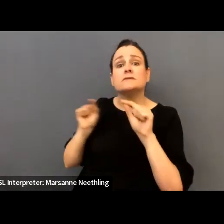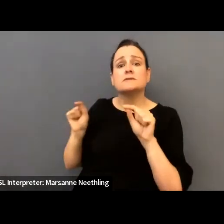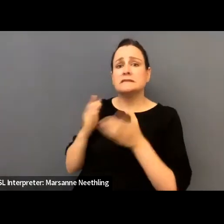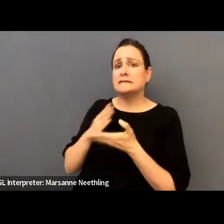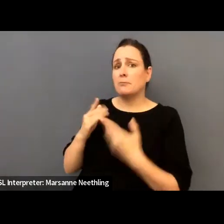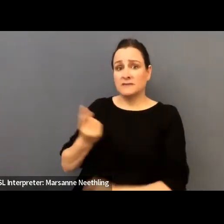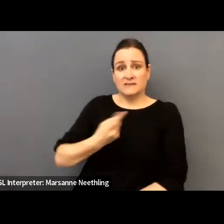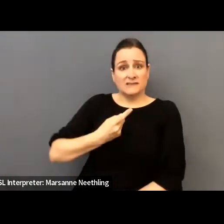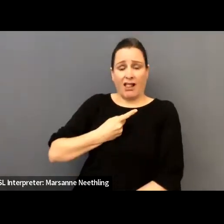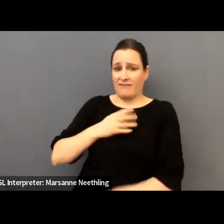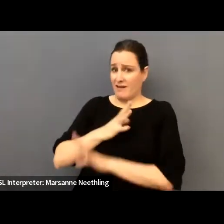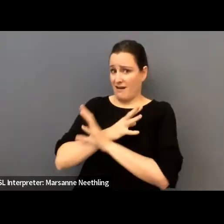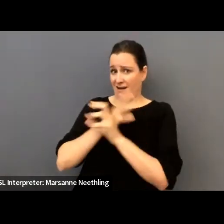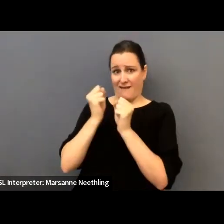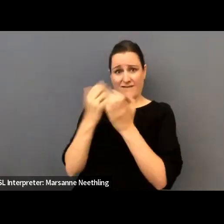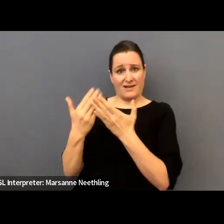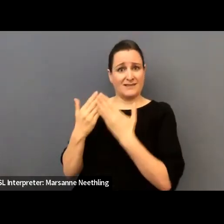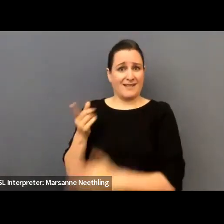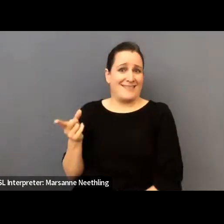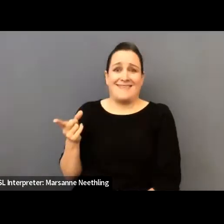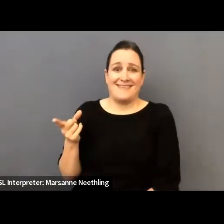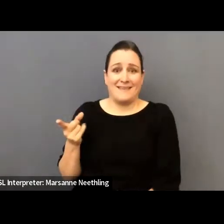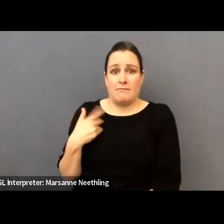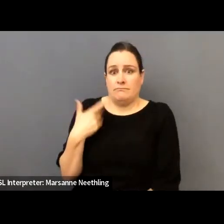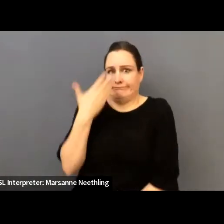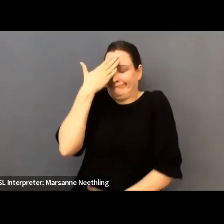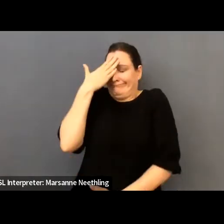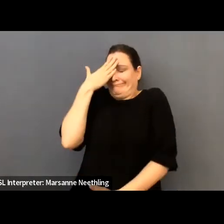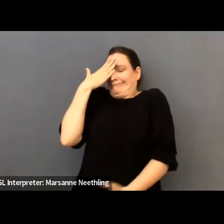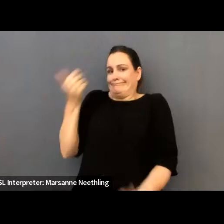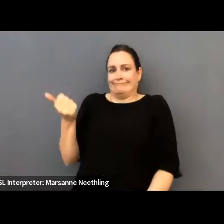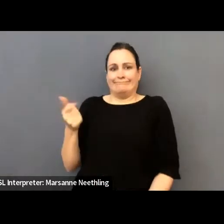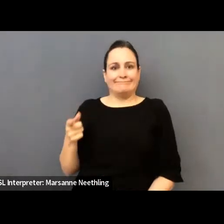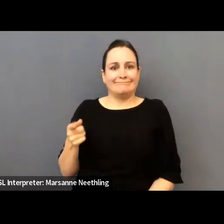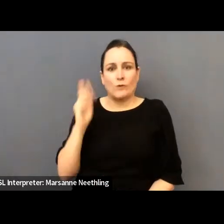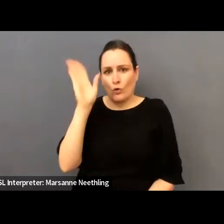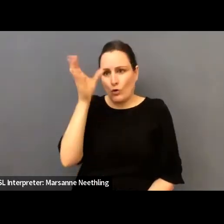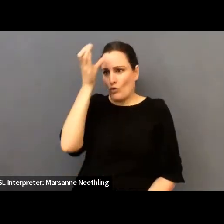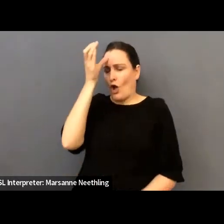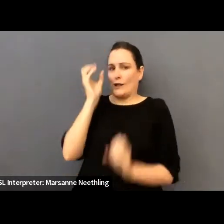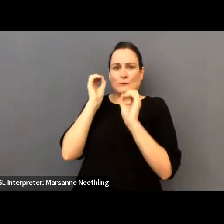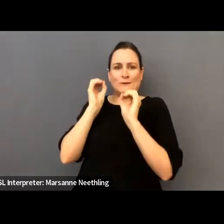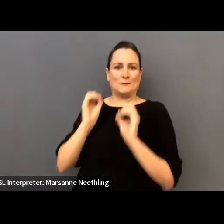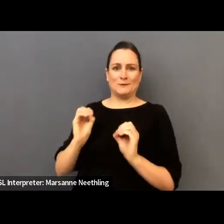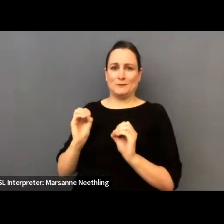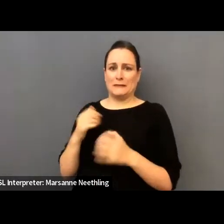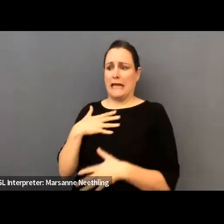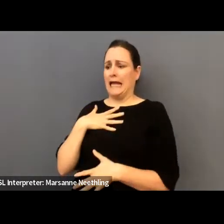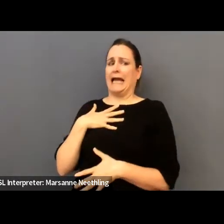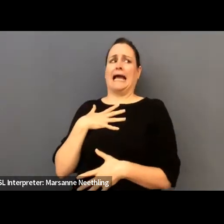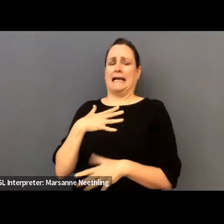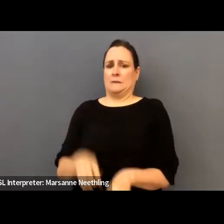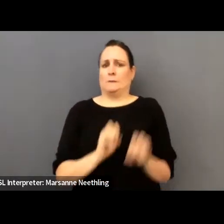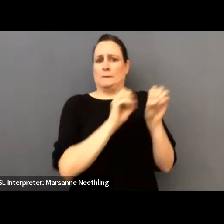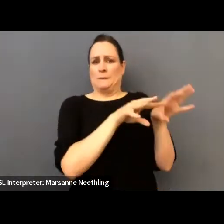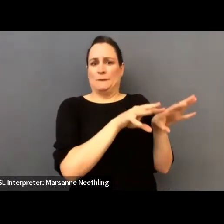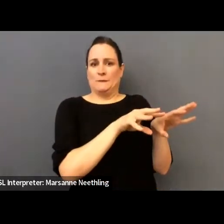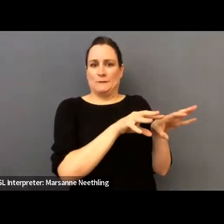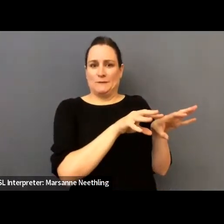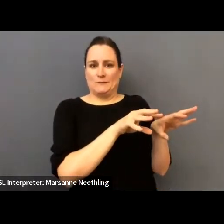happen. Hence, they dump their children. Then who is responsible to start that discussion